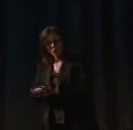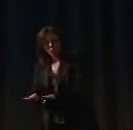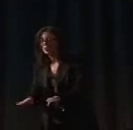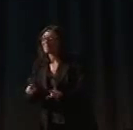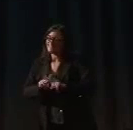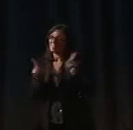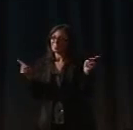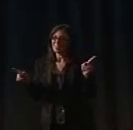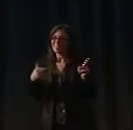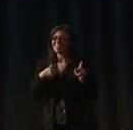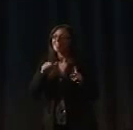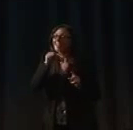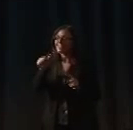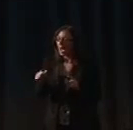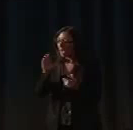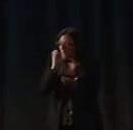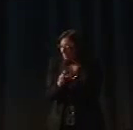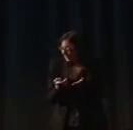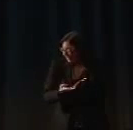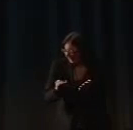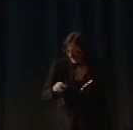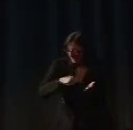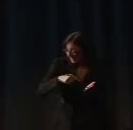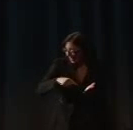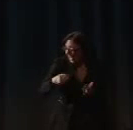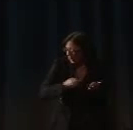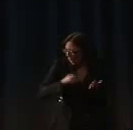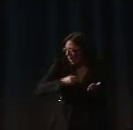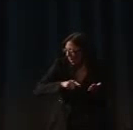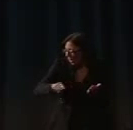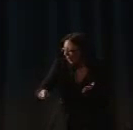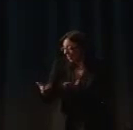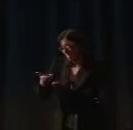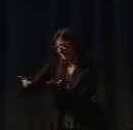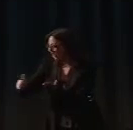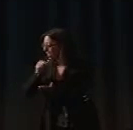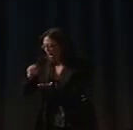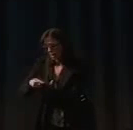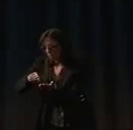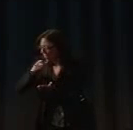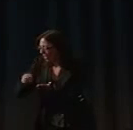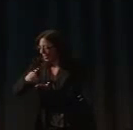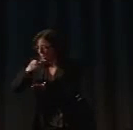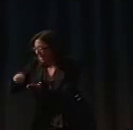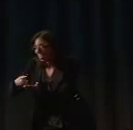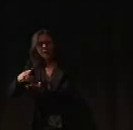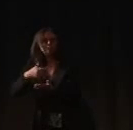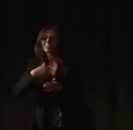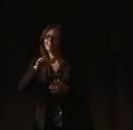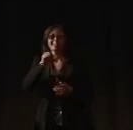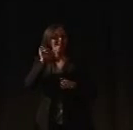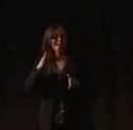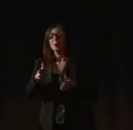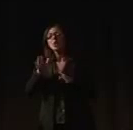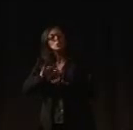So that's the next phase of machine learning, hopefully. And